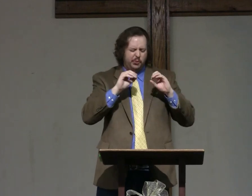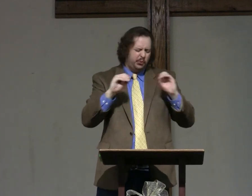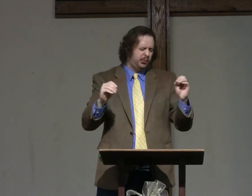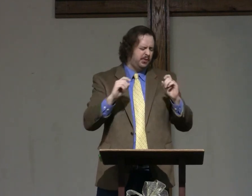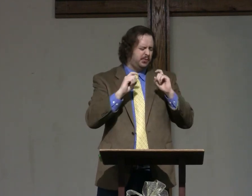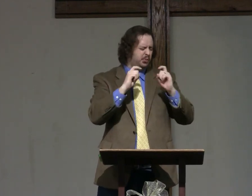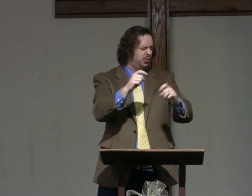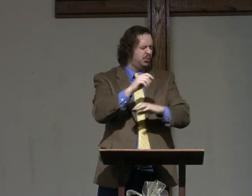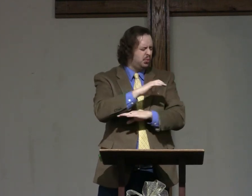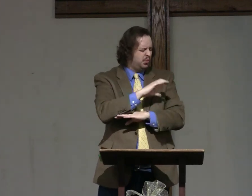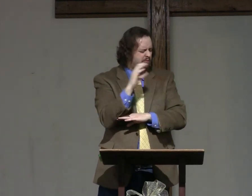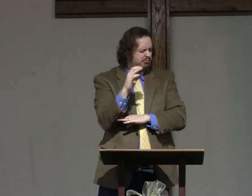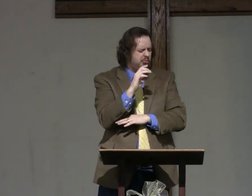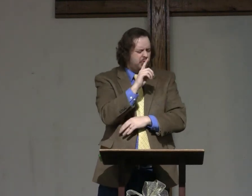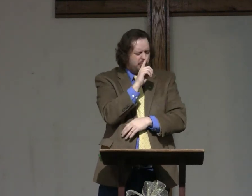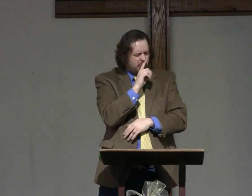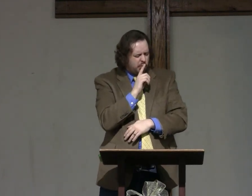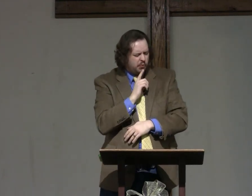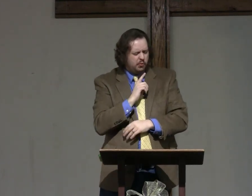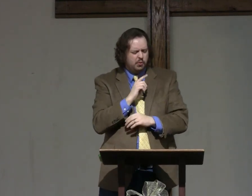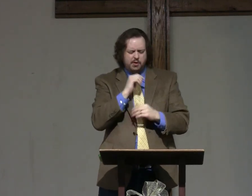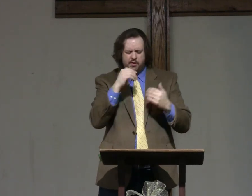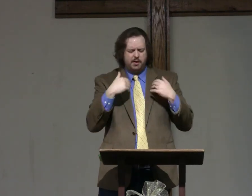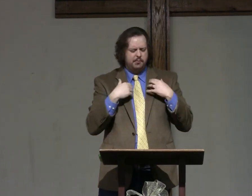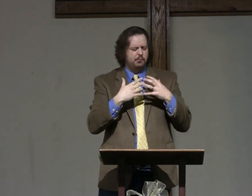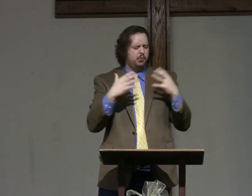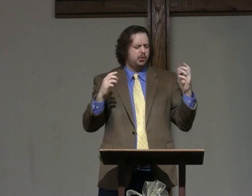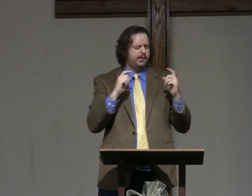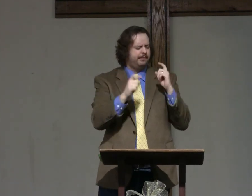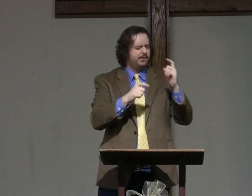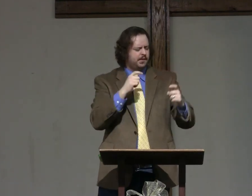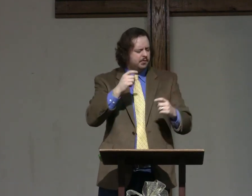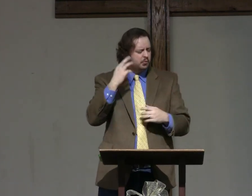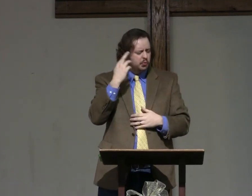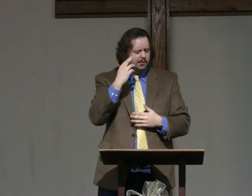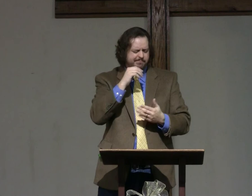with others. Those who have no Christmas gifts, who are lonely.